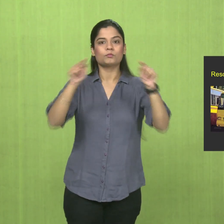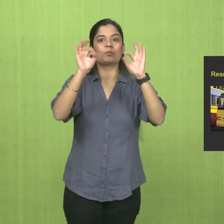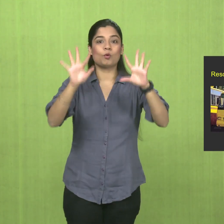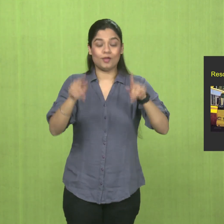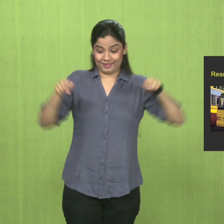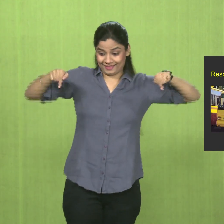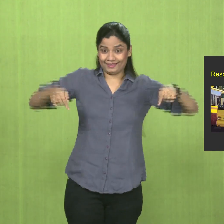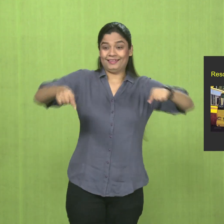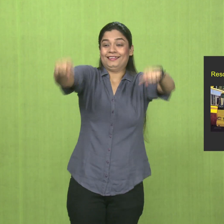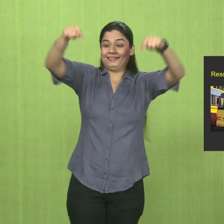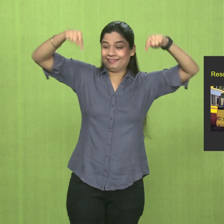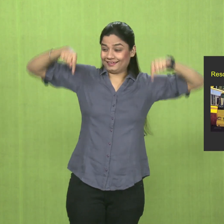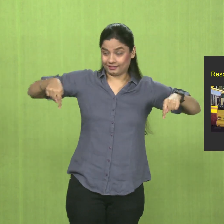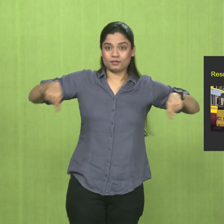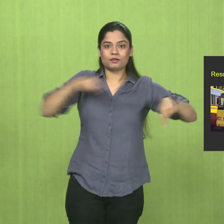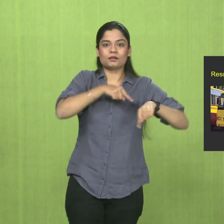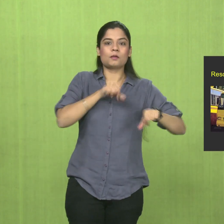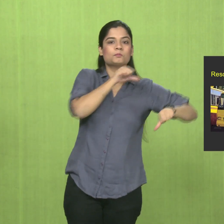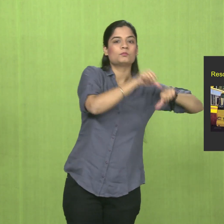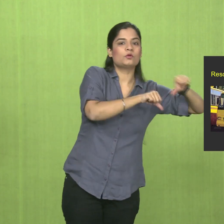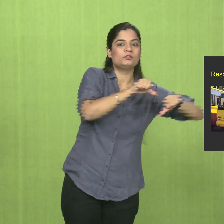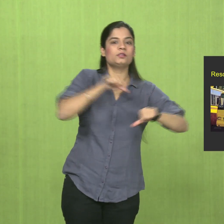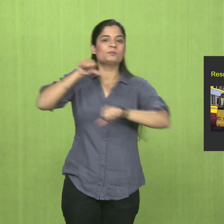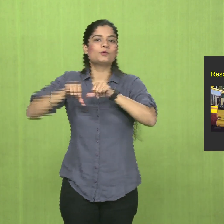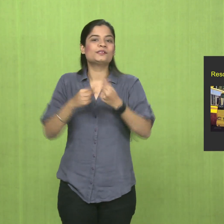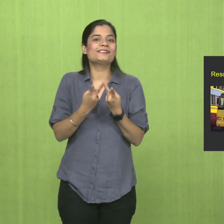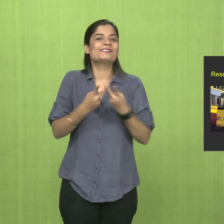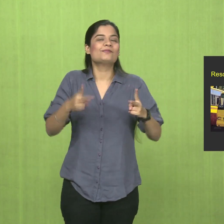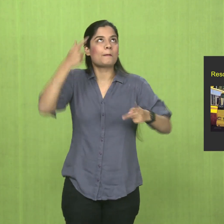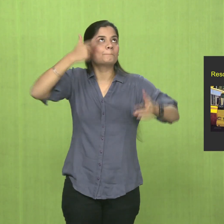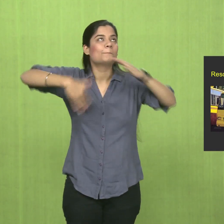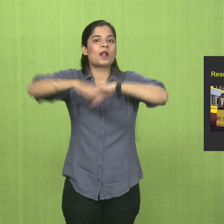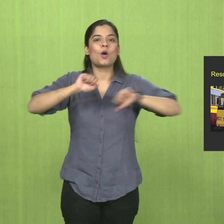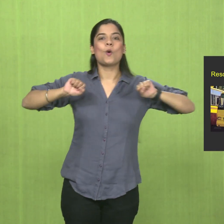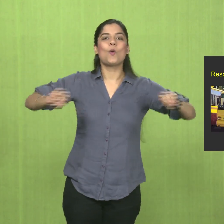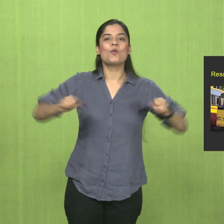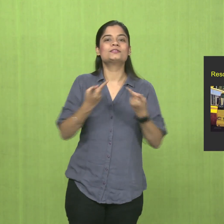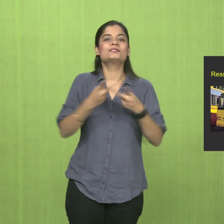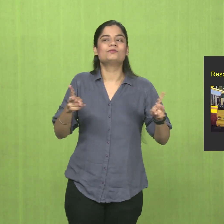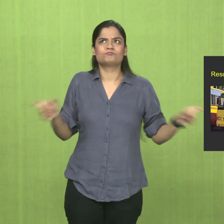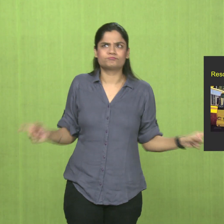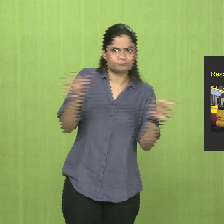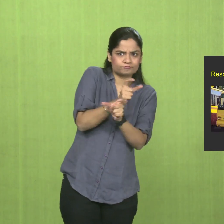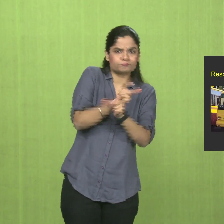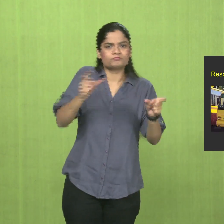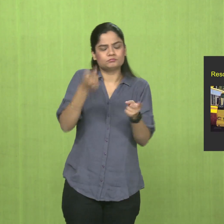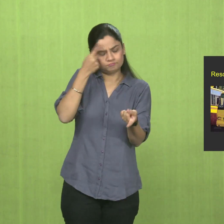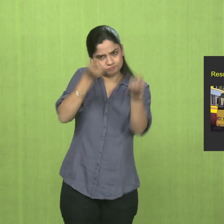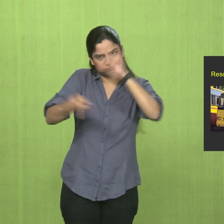but the resource that you've chosen to use is different. You've chosen a bus or you've chosen to walk. So it can be